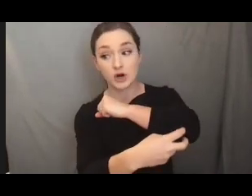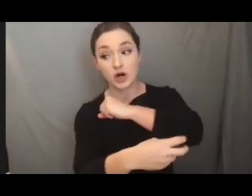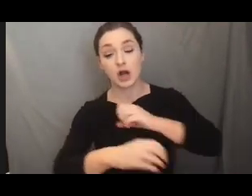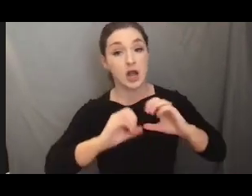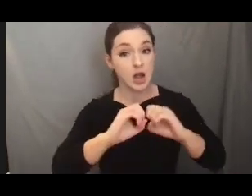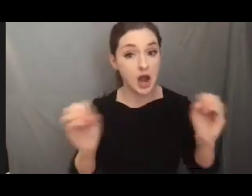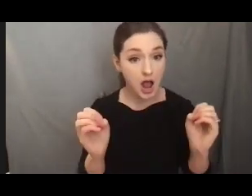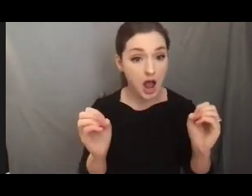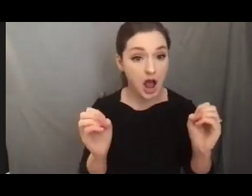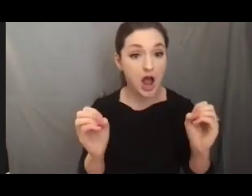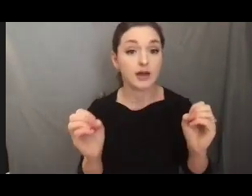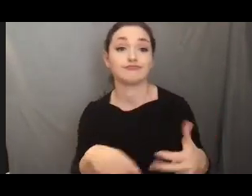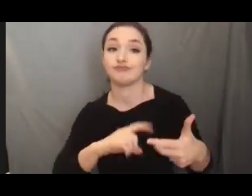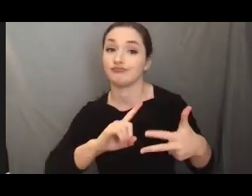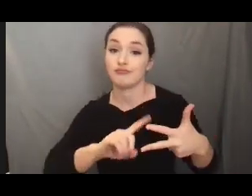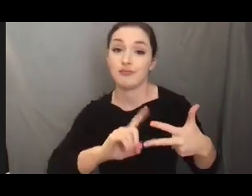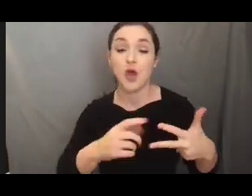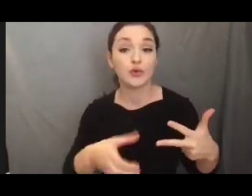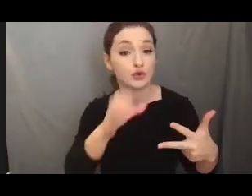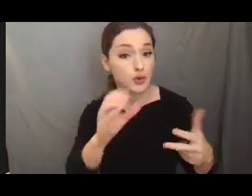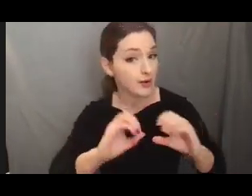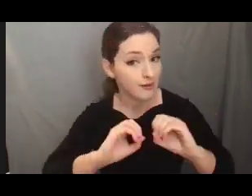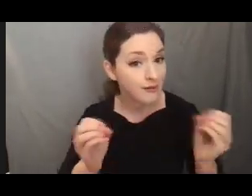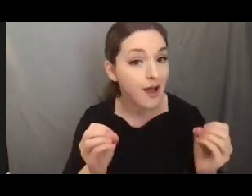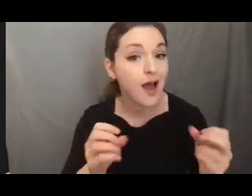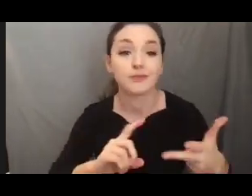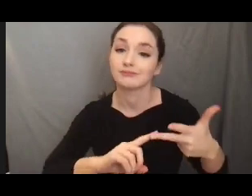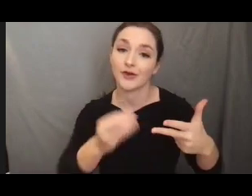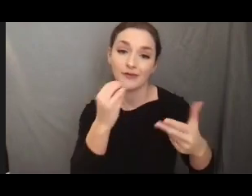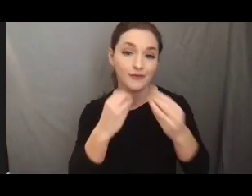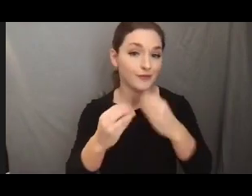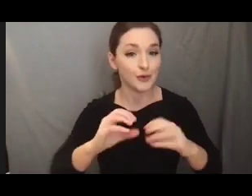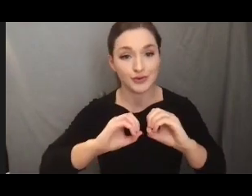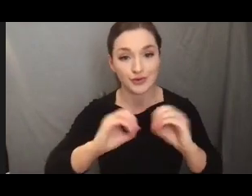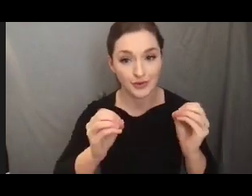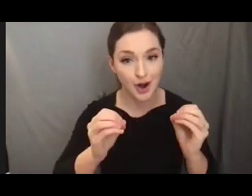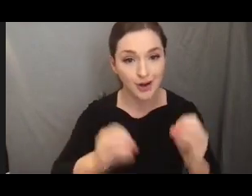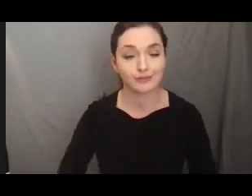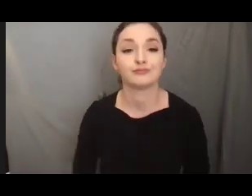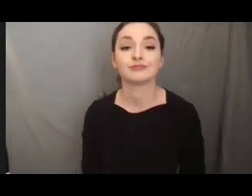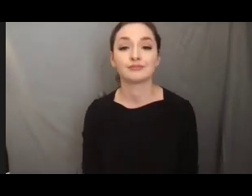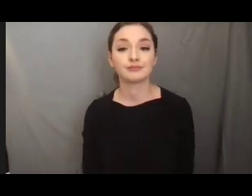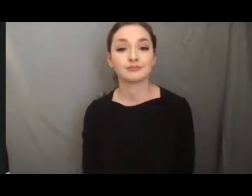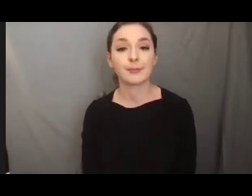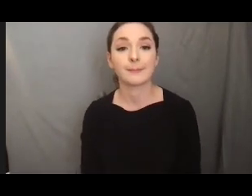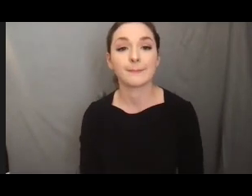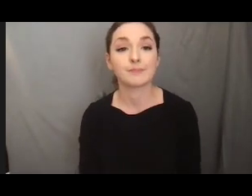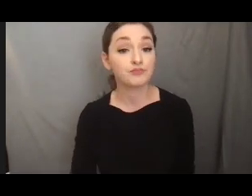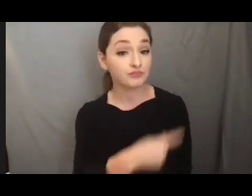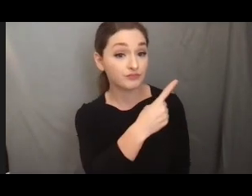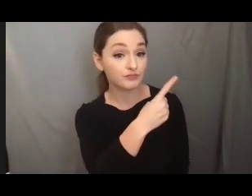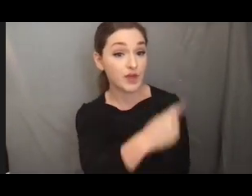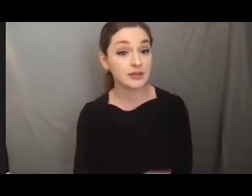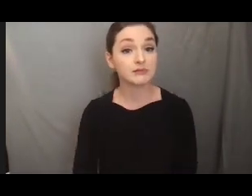here. And No this beavers. was an afterthought. We had people walking into the classrooms while class was going on. So this is actually like almost a